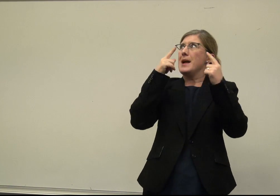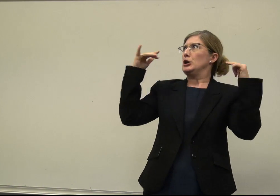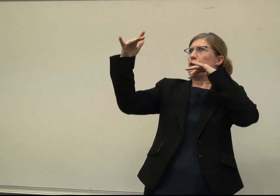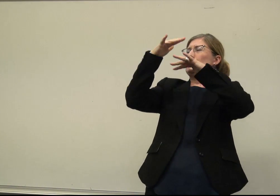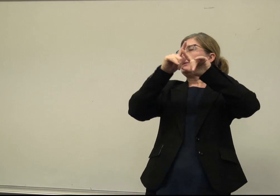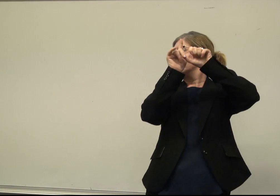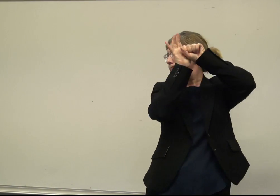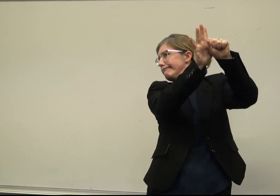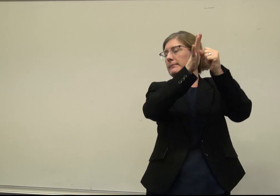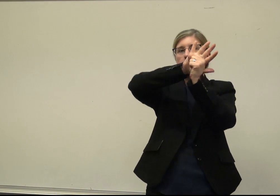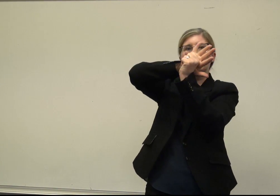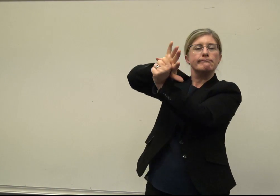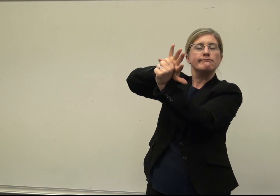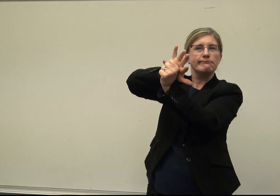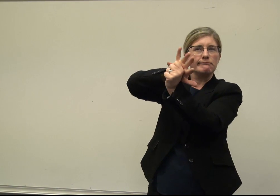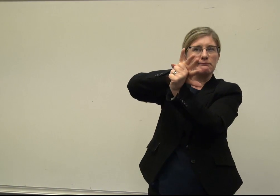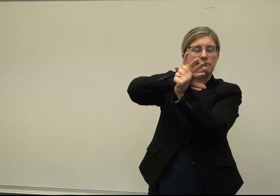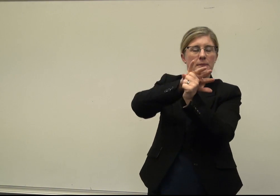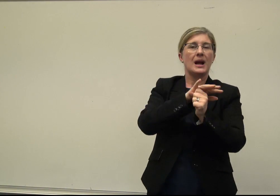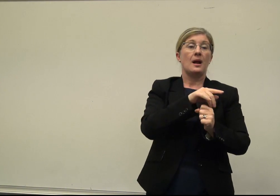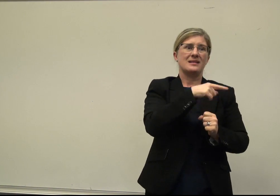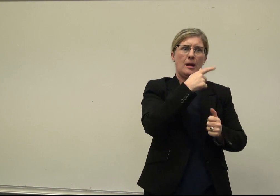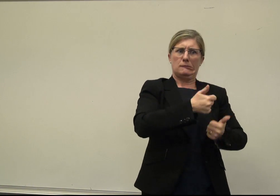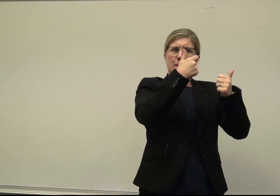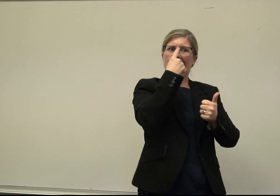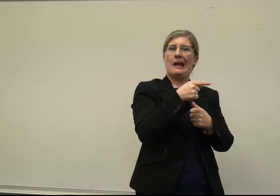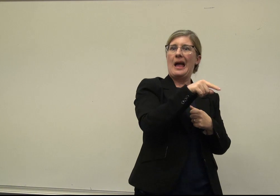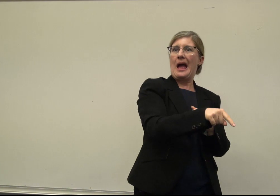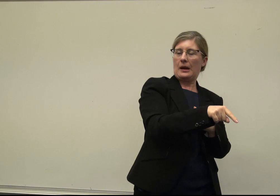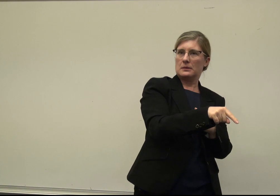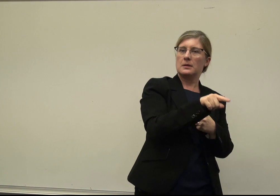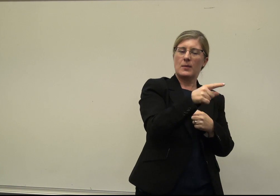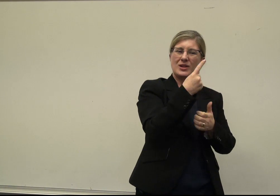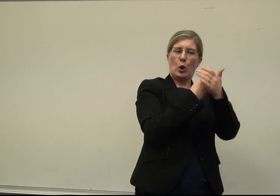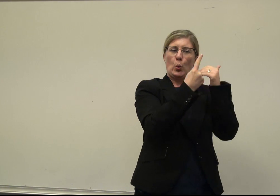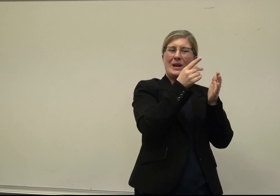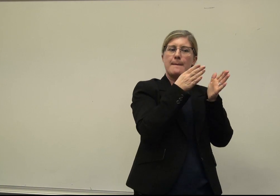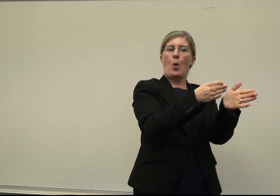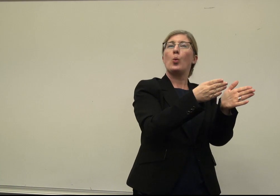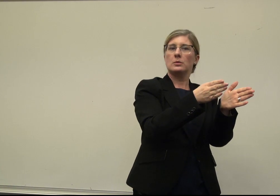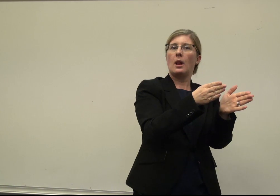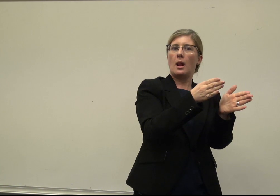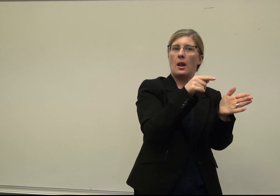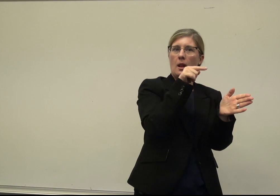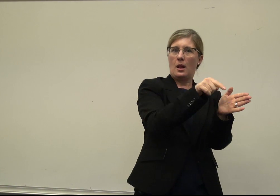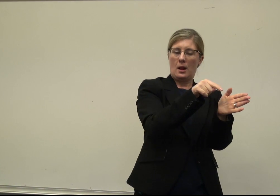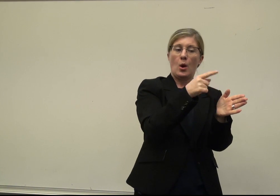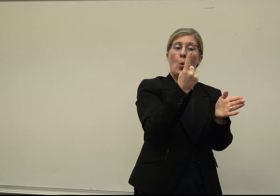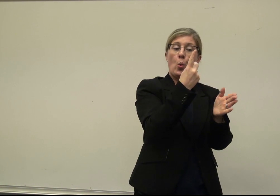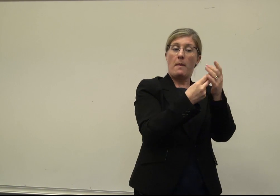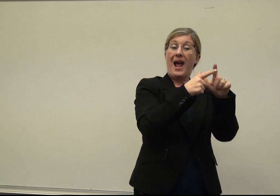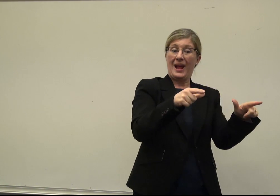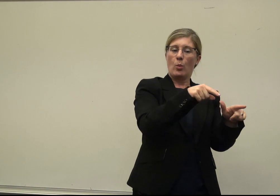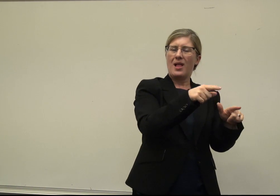that specific effect is due to the fact that in unimodal bilingualism, bilinguals have